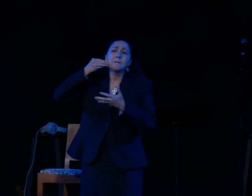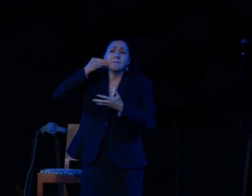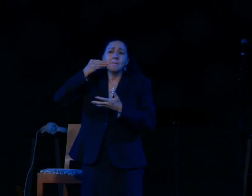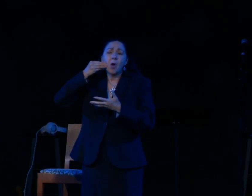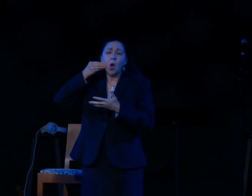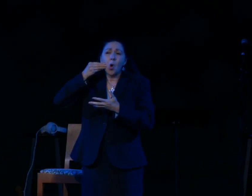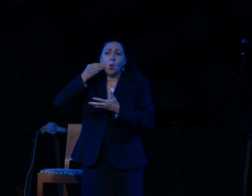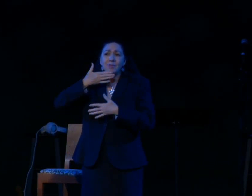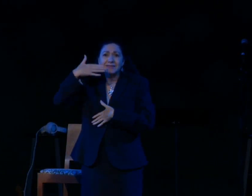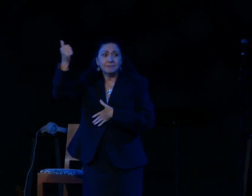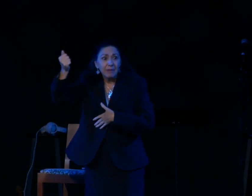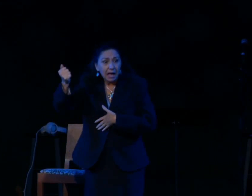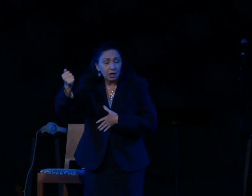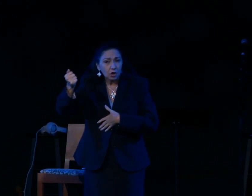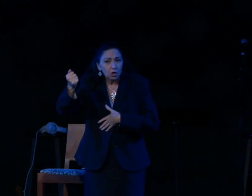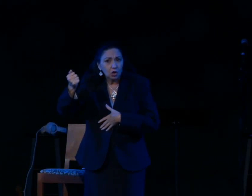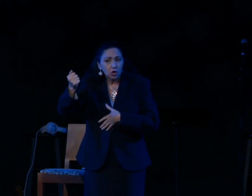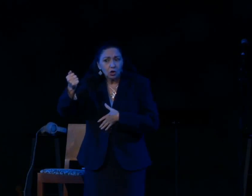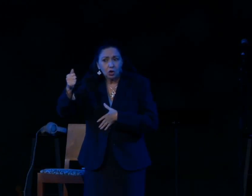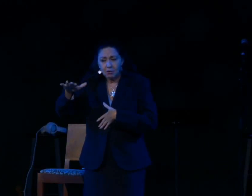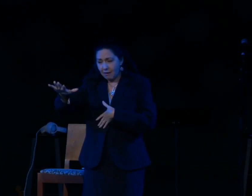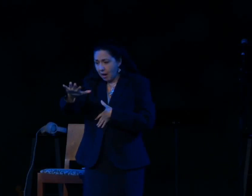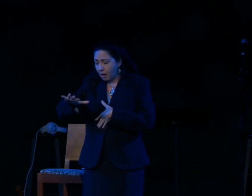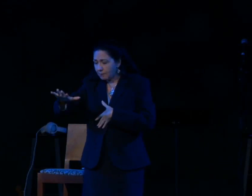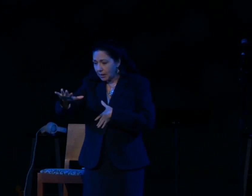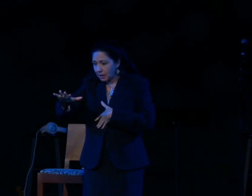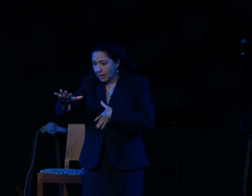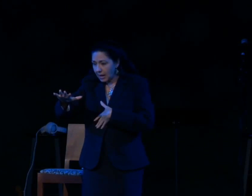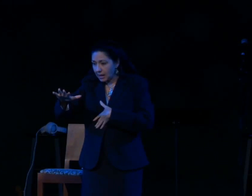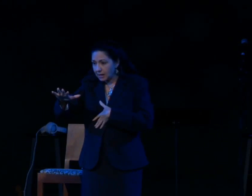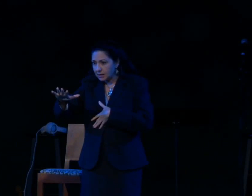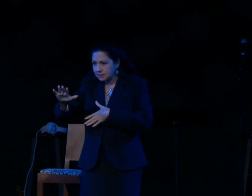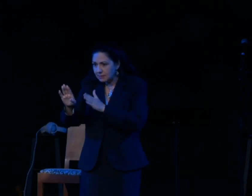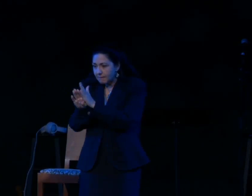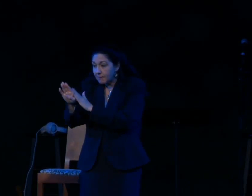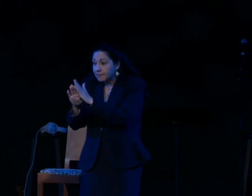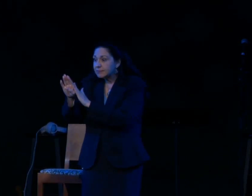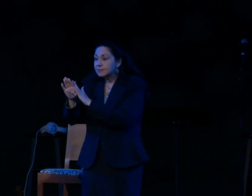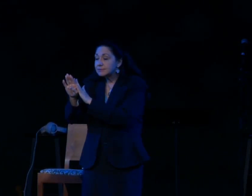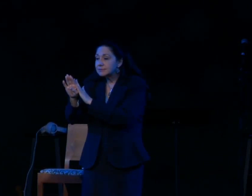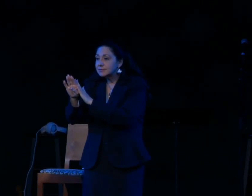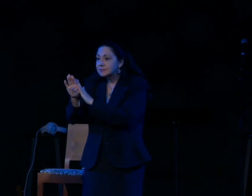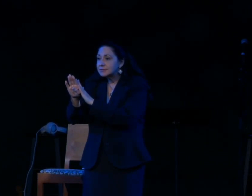a better country, a place designed, built, the architect, God.